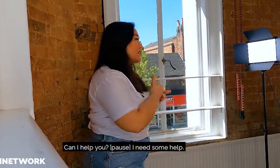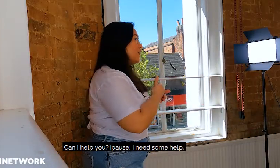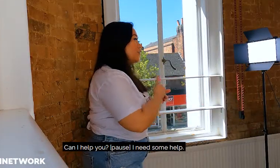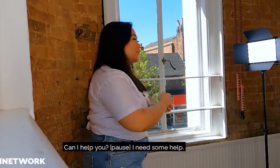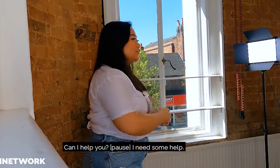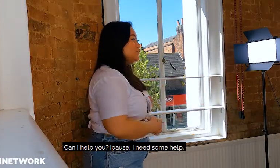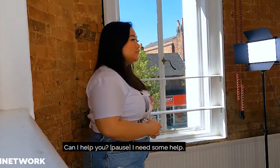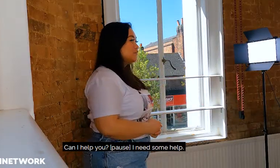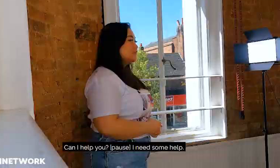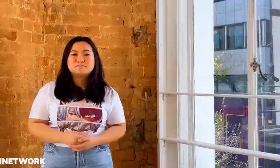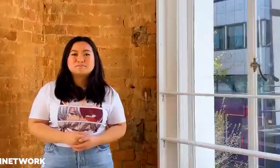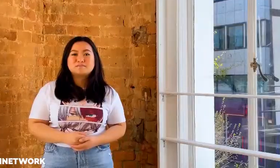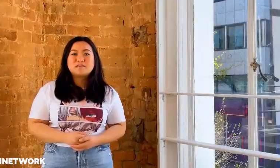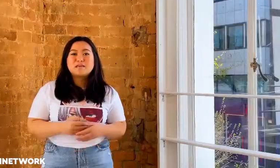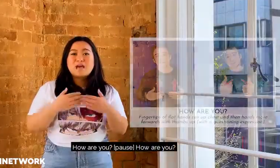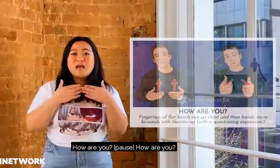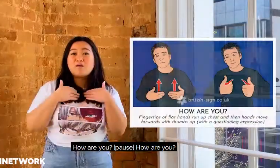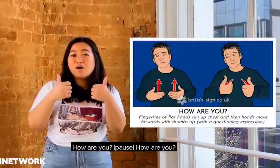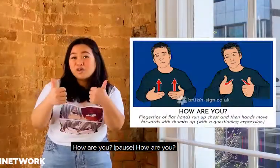help. How are you?